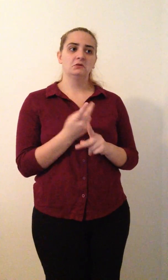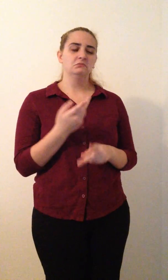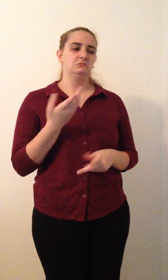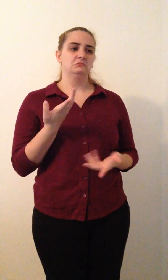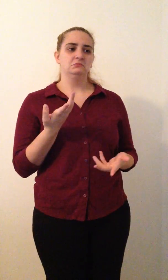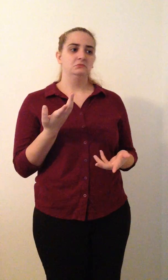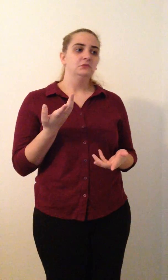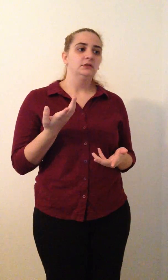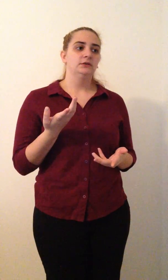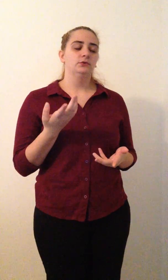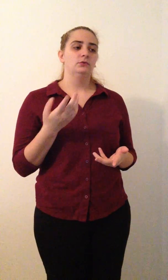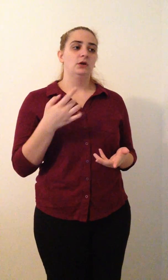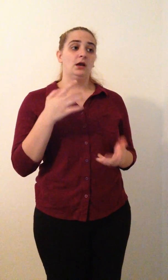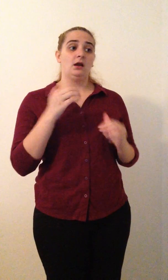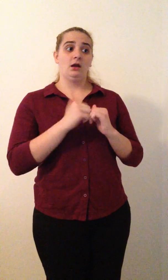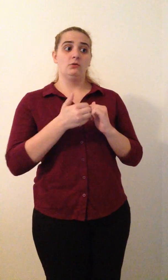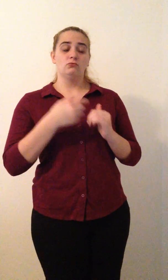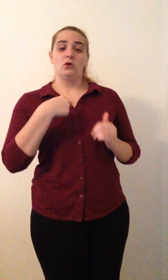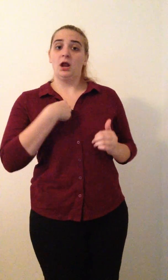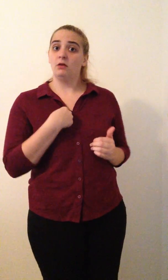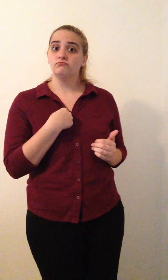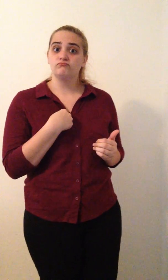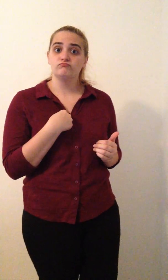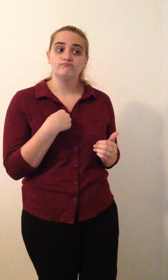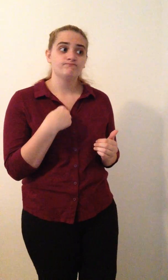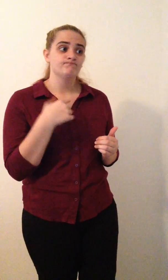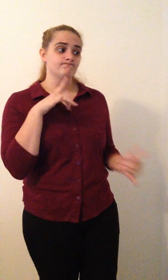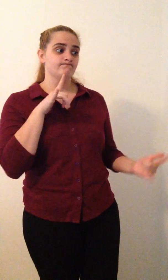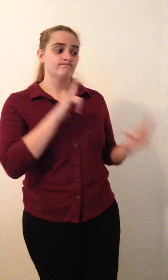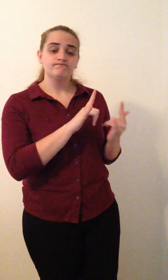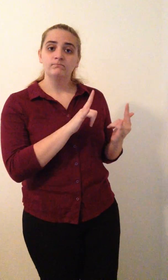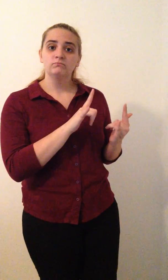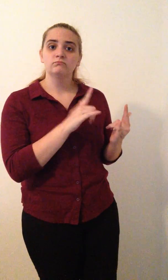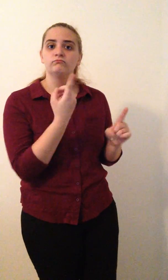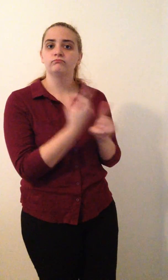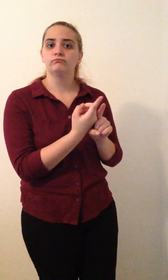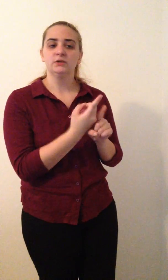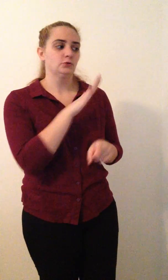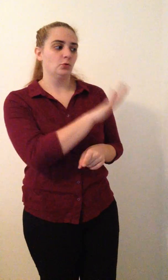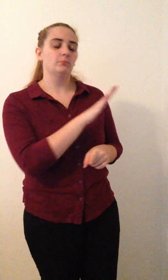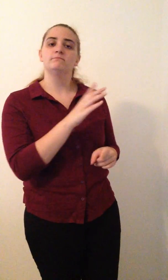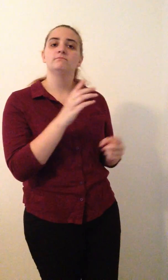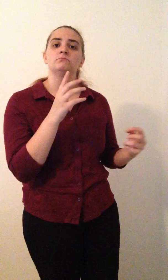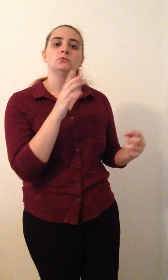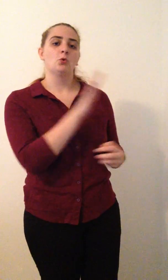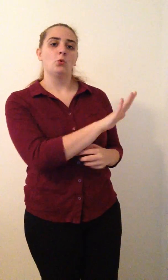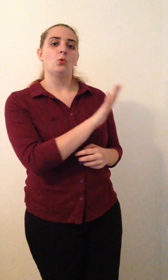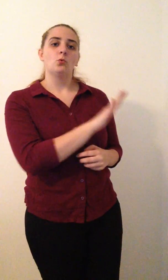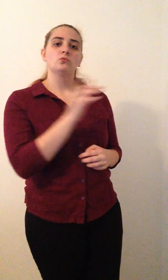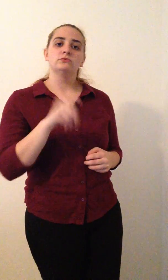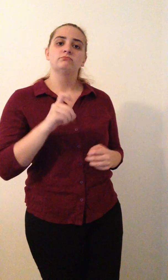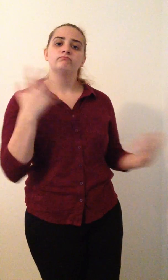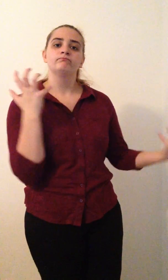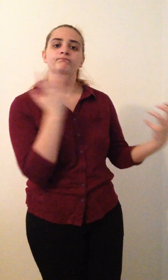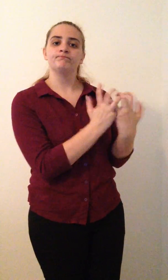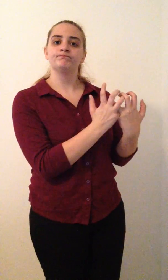love and attention and consistency, they gave up on the relationship that they were ever